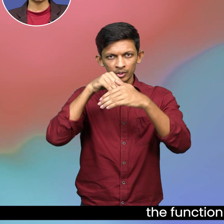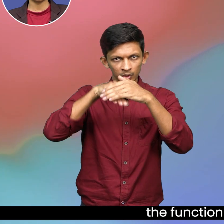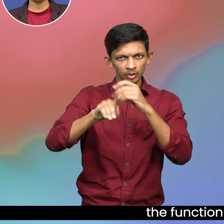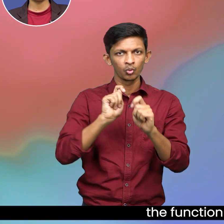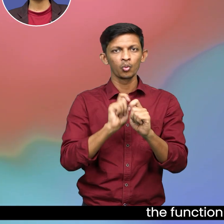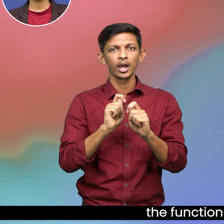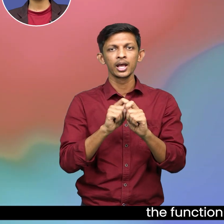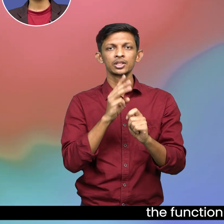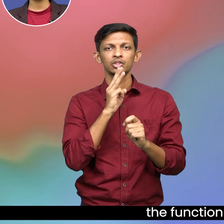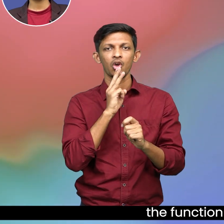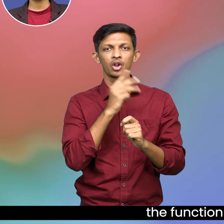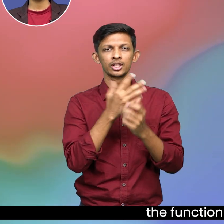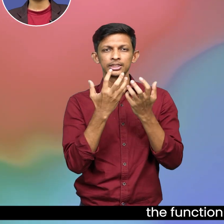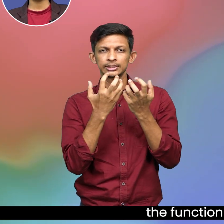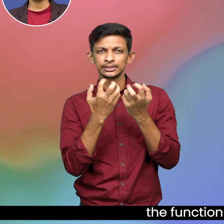absorption.